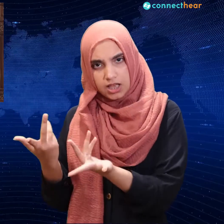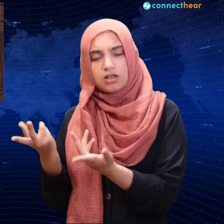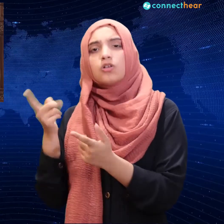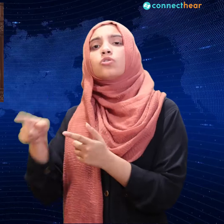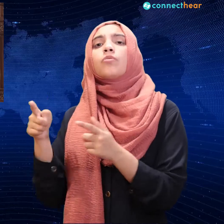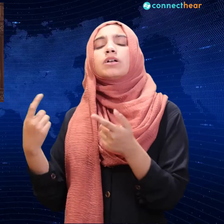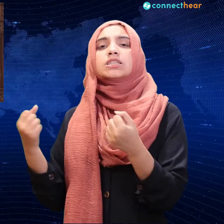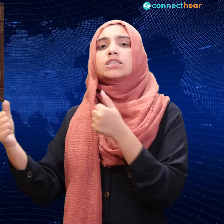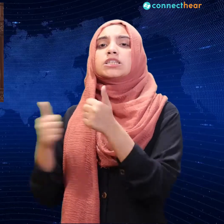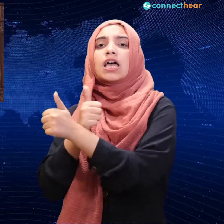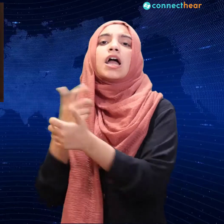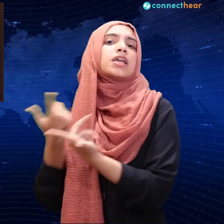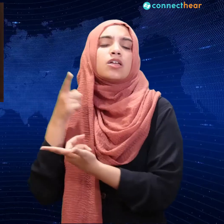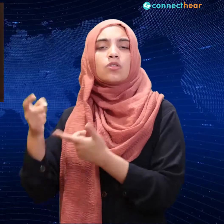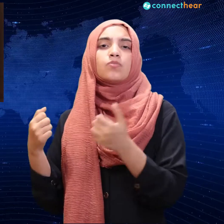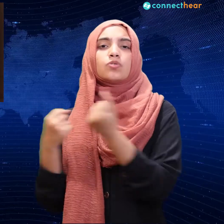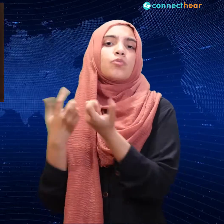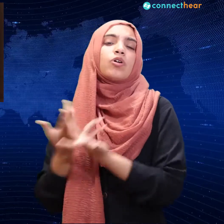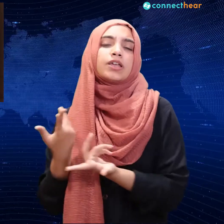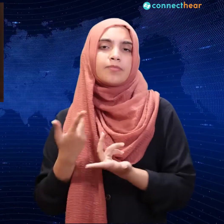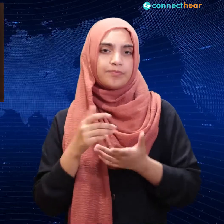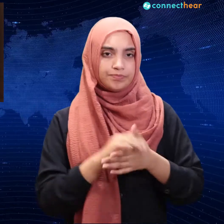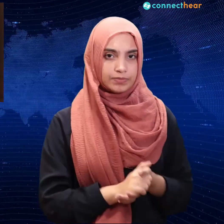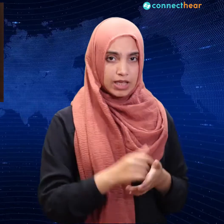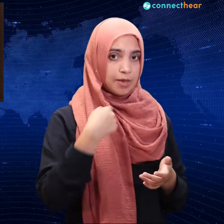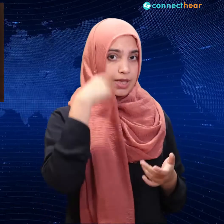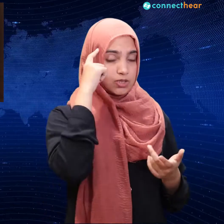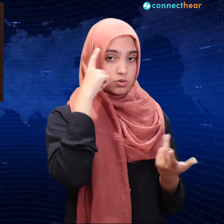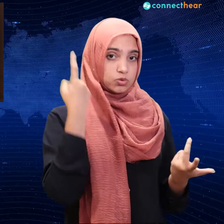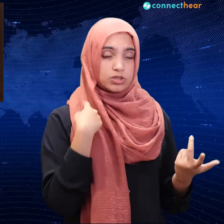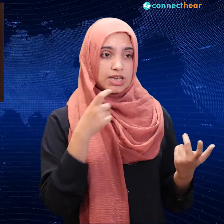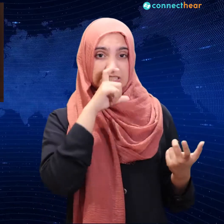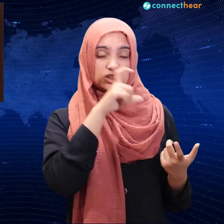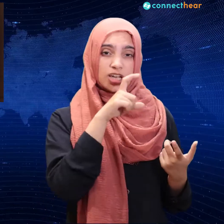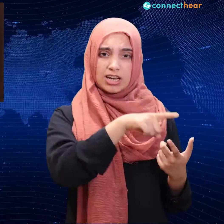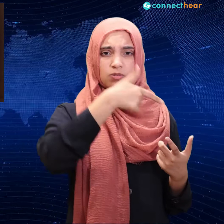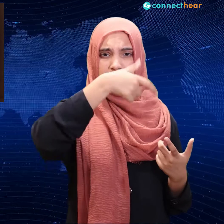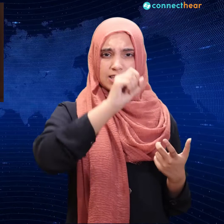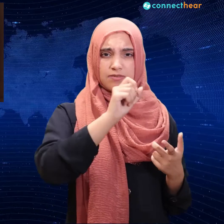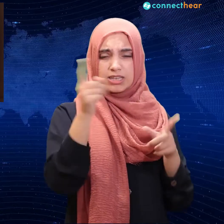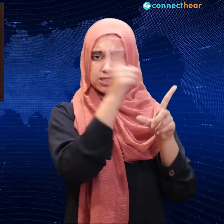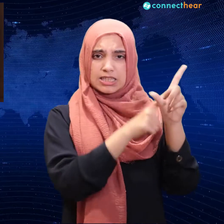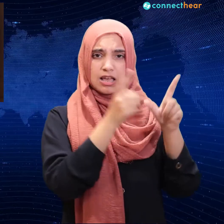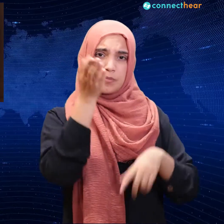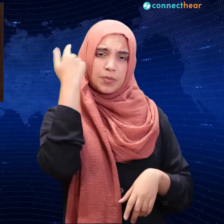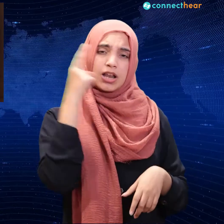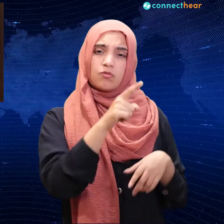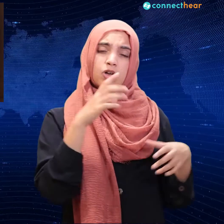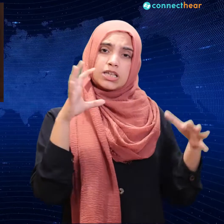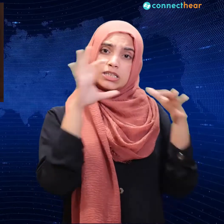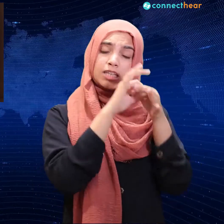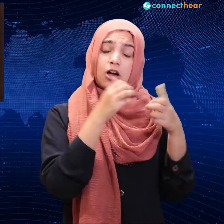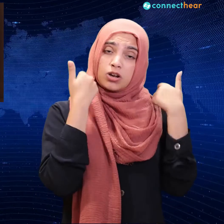side effectively at this point? Becky, our relationship with China goes back 70 years. It's a very strong relationship.